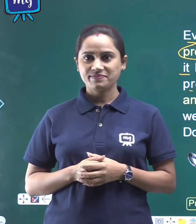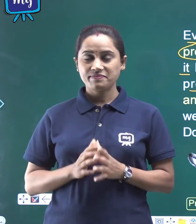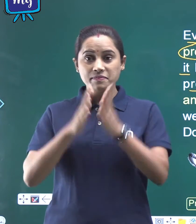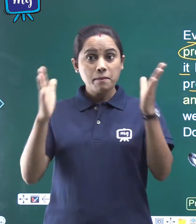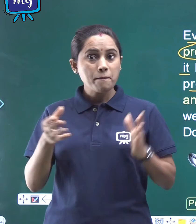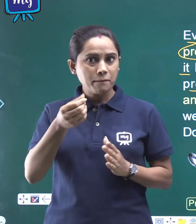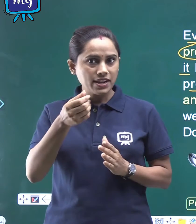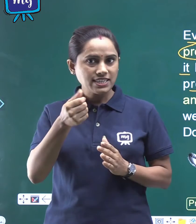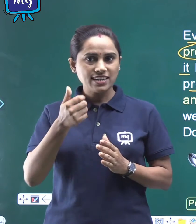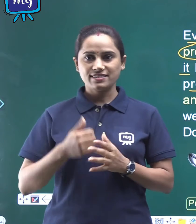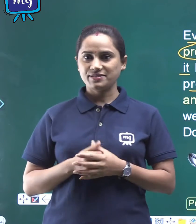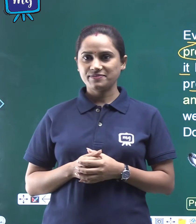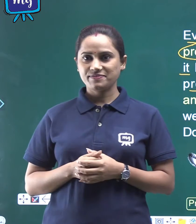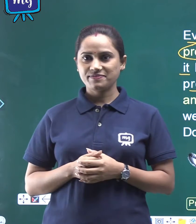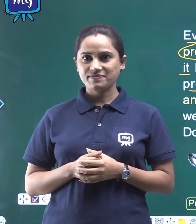precious